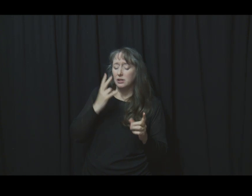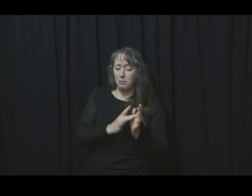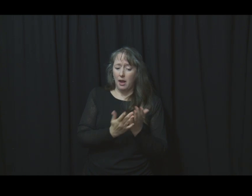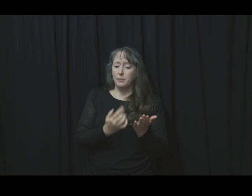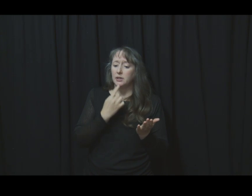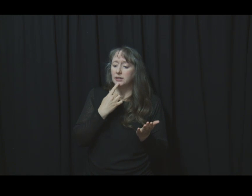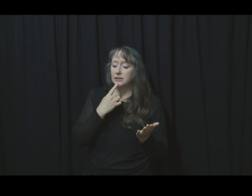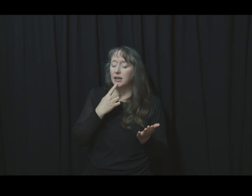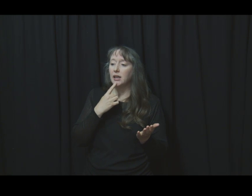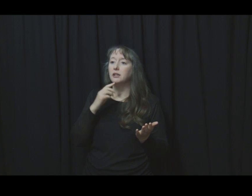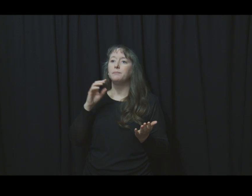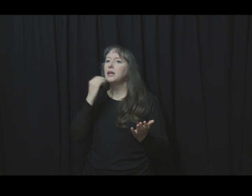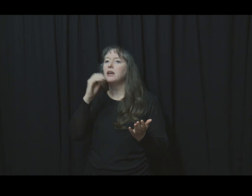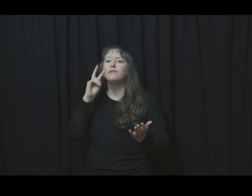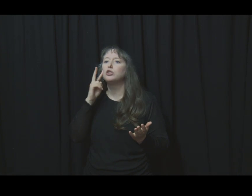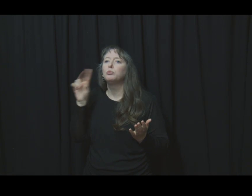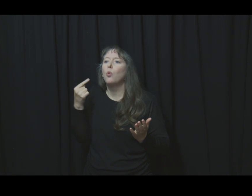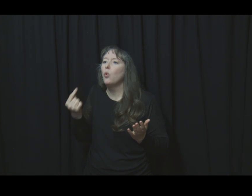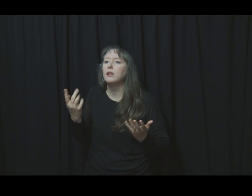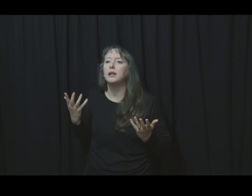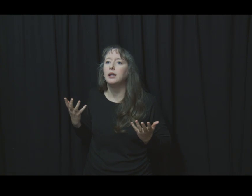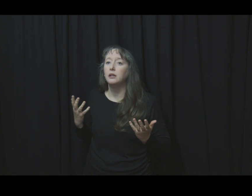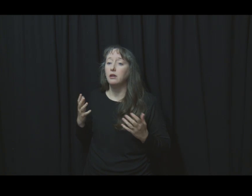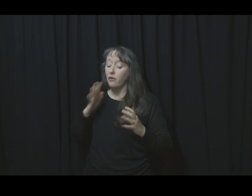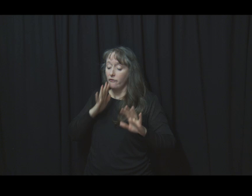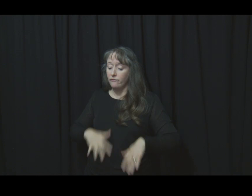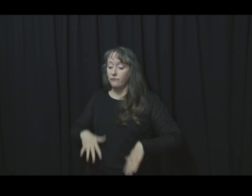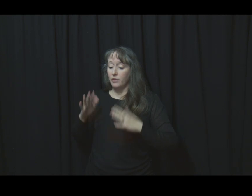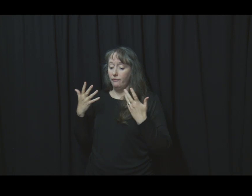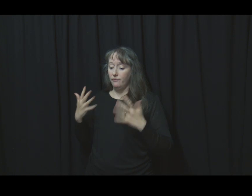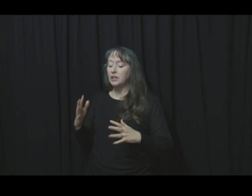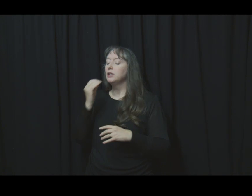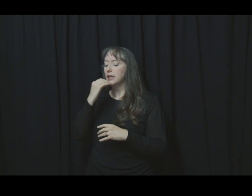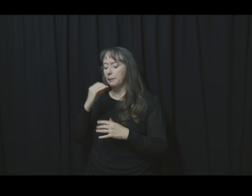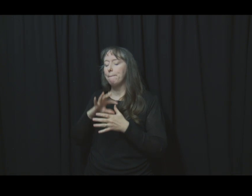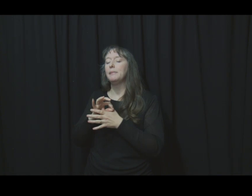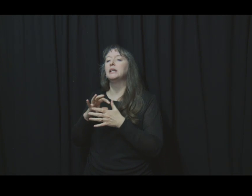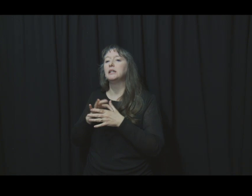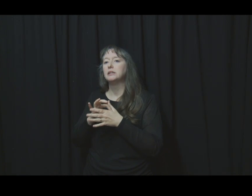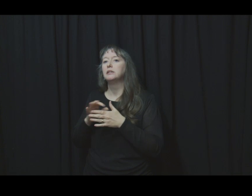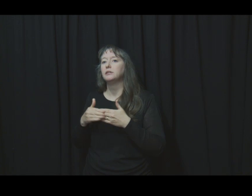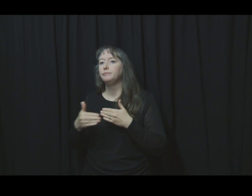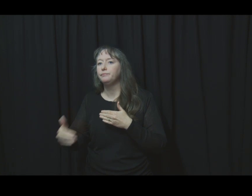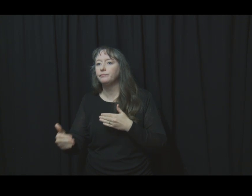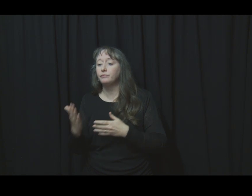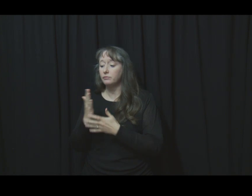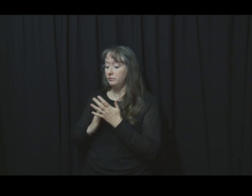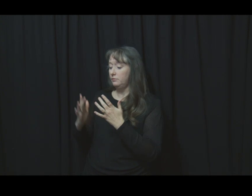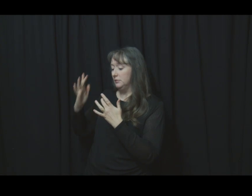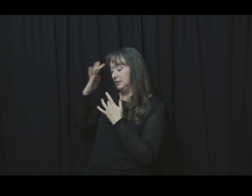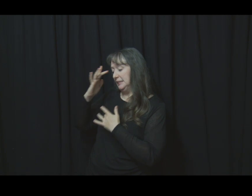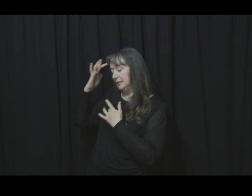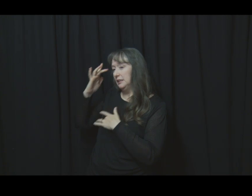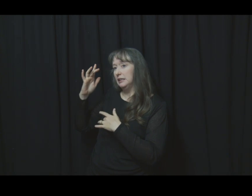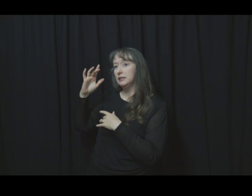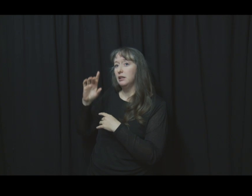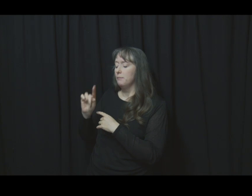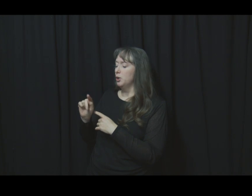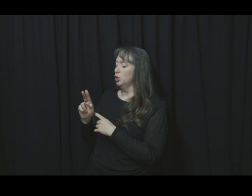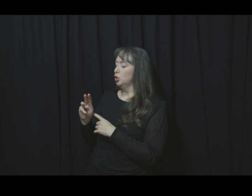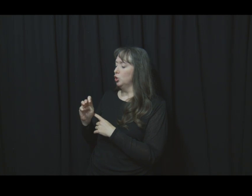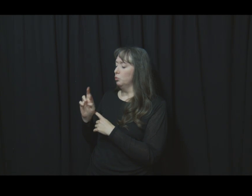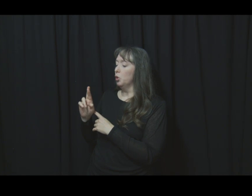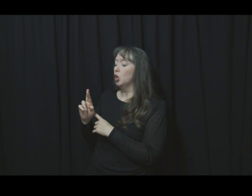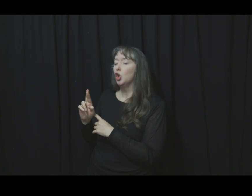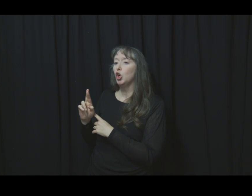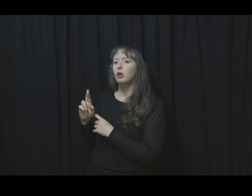told we could eat meat until after the flood. There's diseases represented in the fossil record like brain tumours, but the Bible says when God made